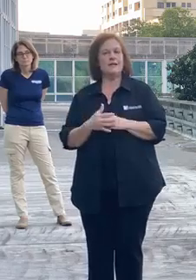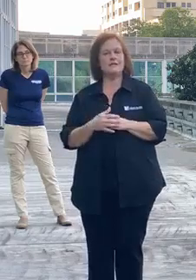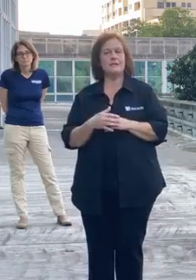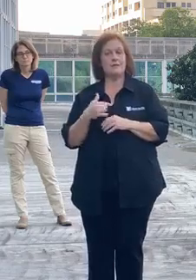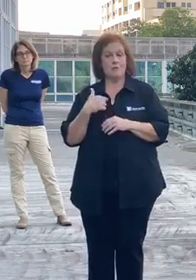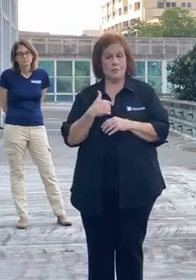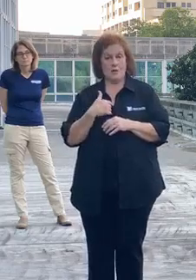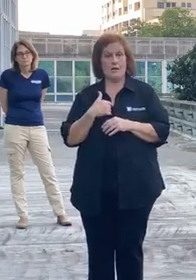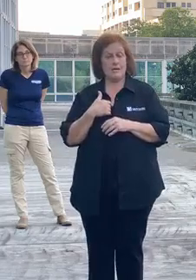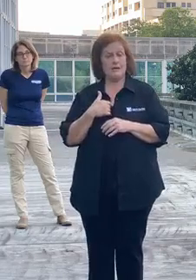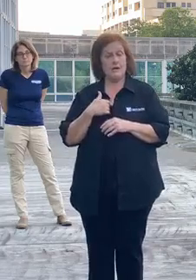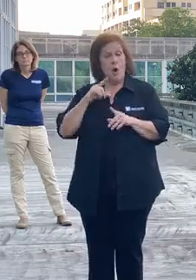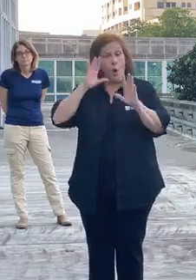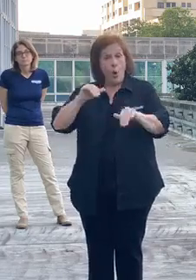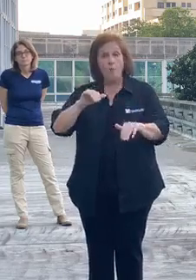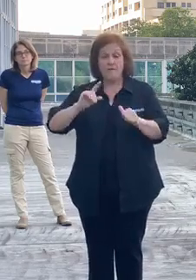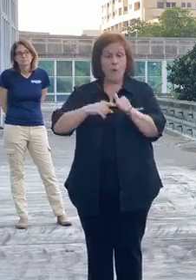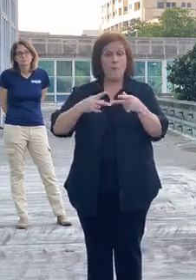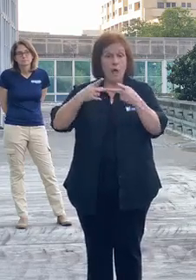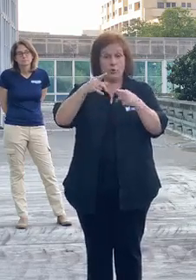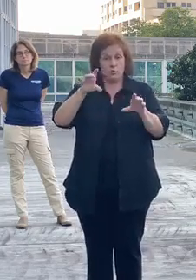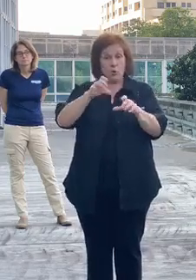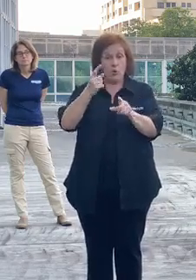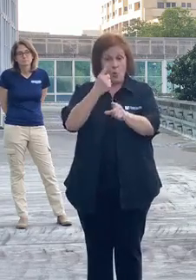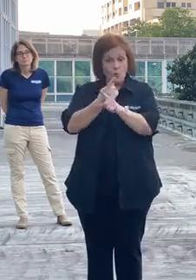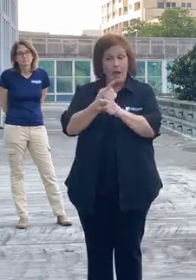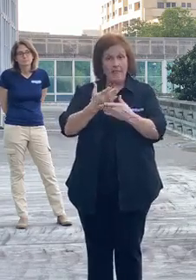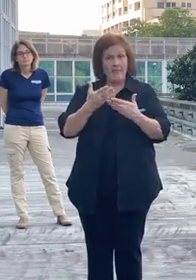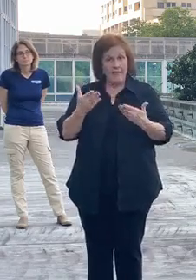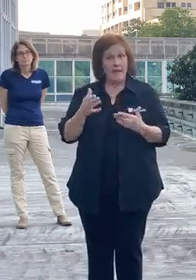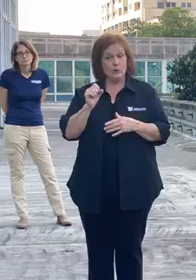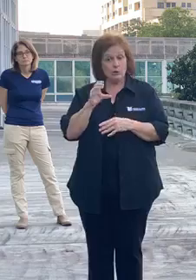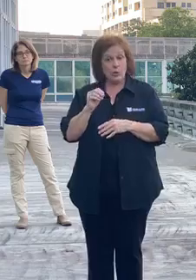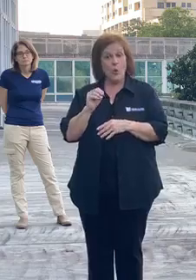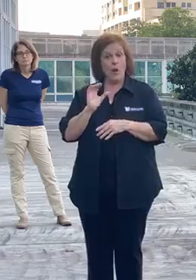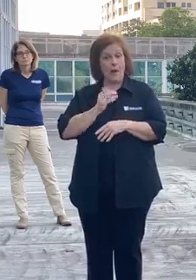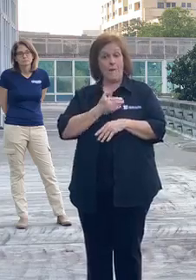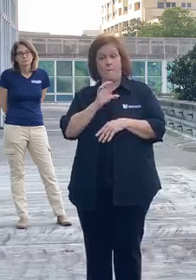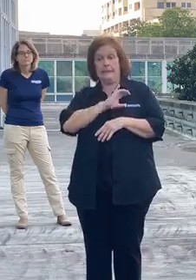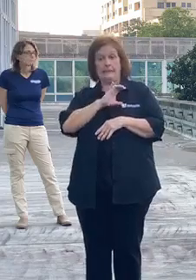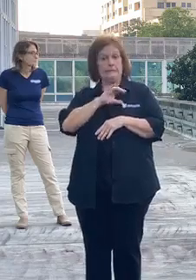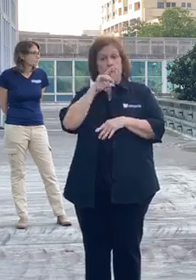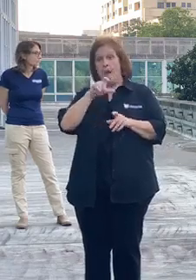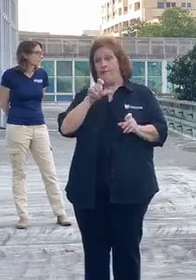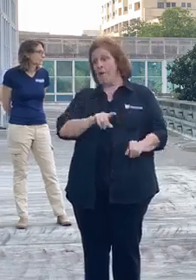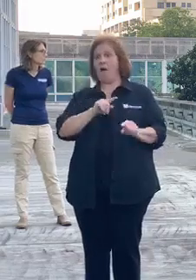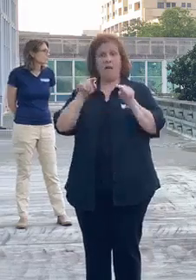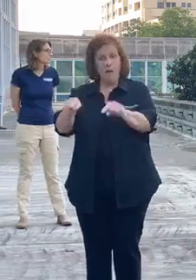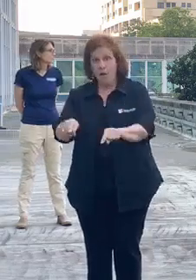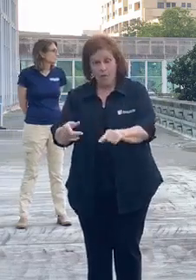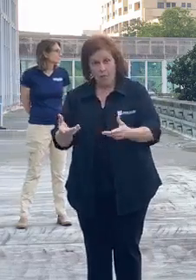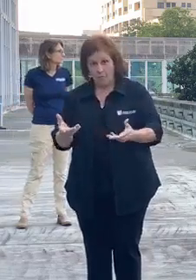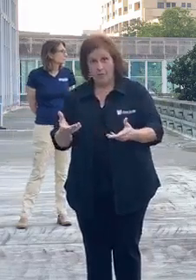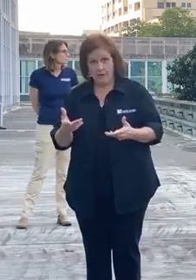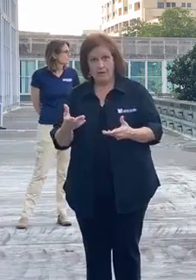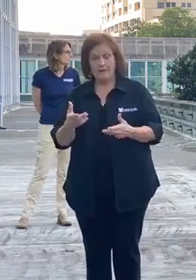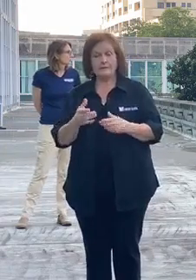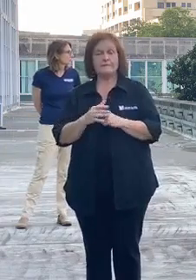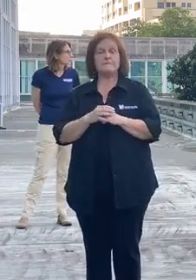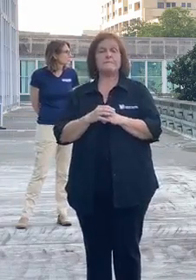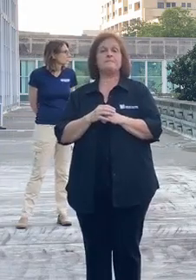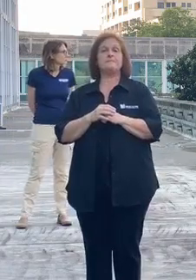One, we hope that you just do the right thing and take the burden off of our police department to have to respond,